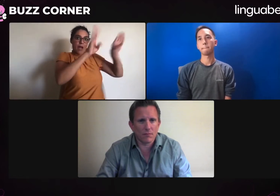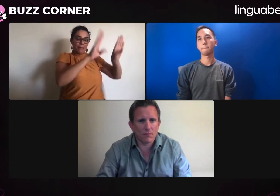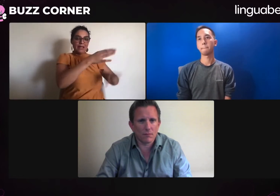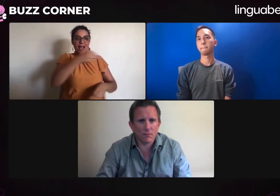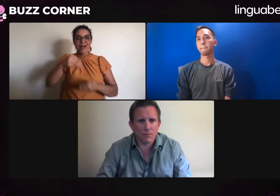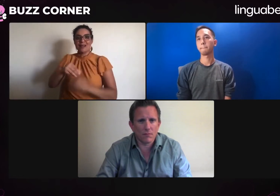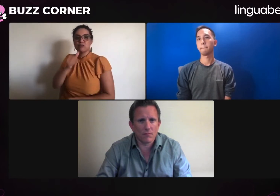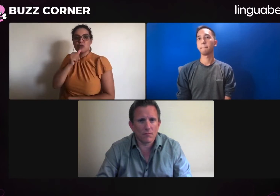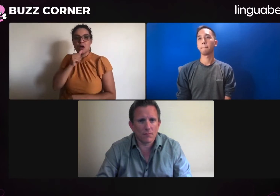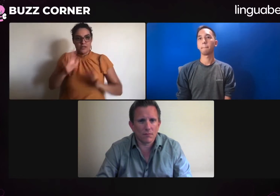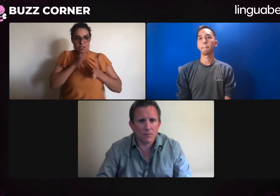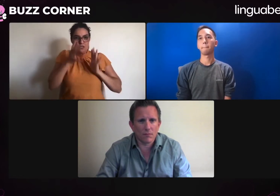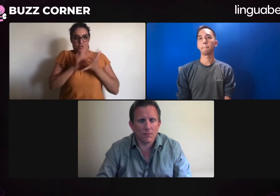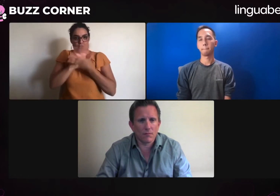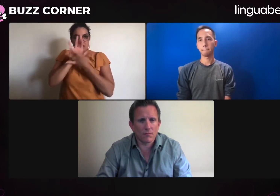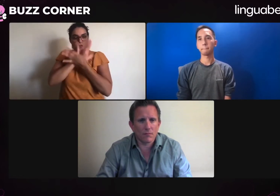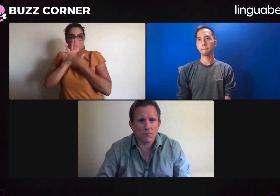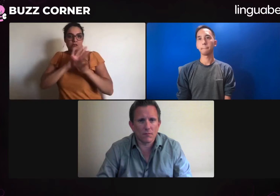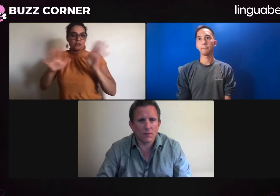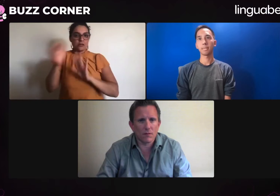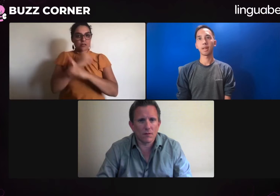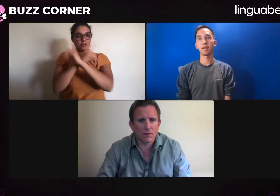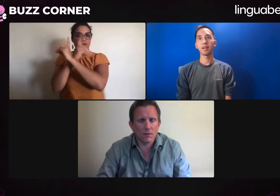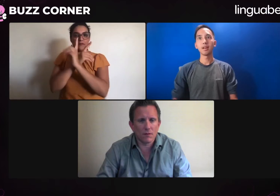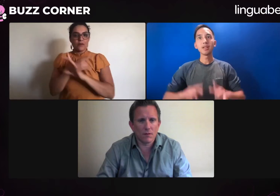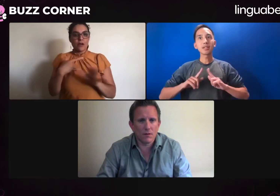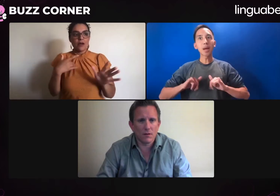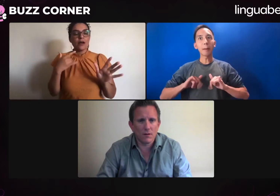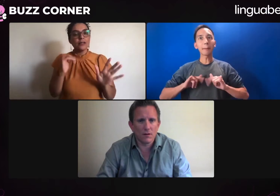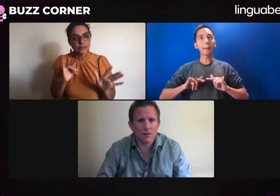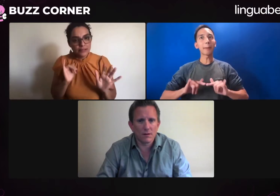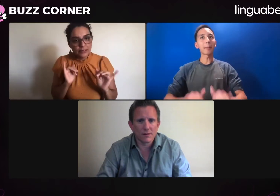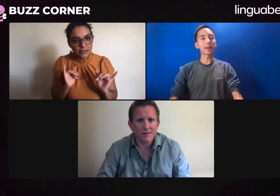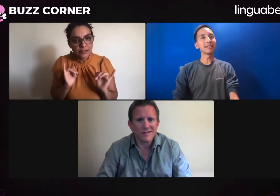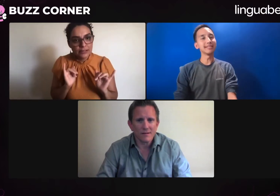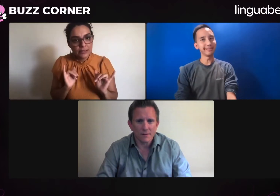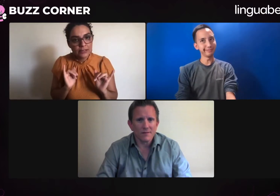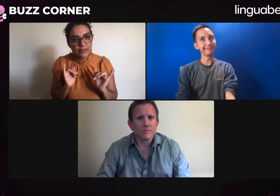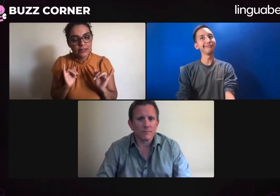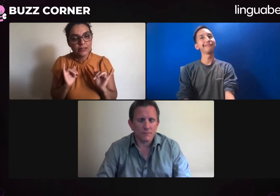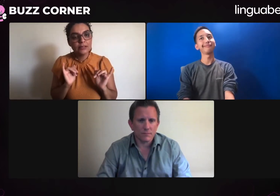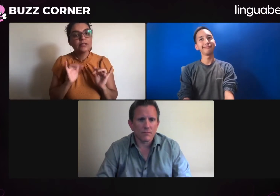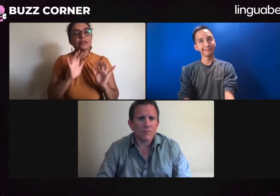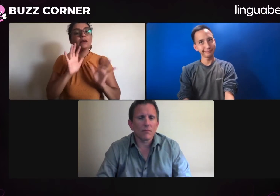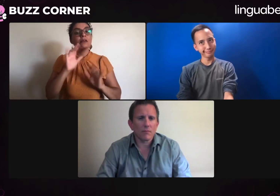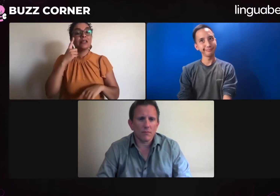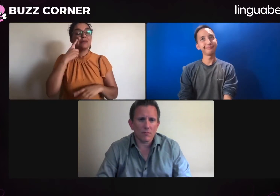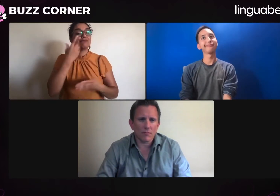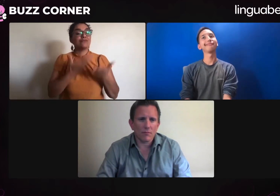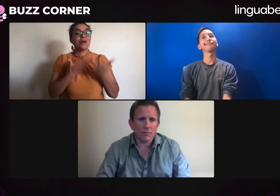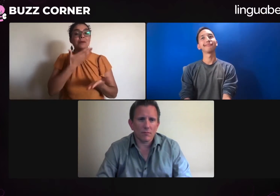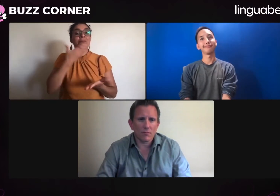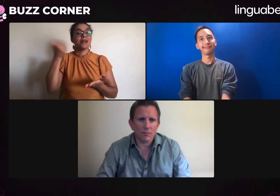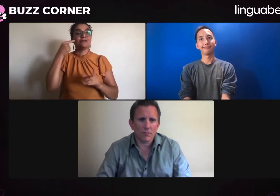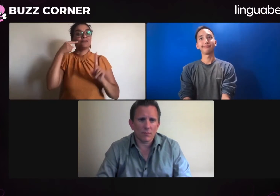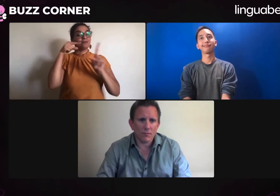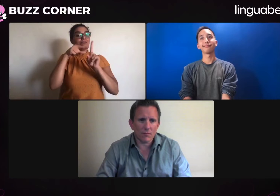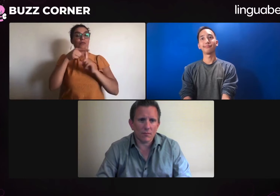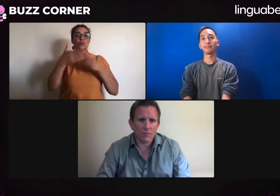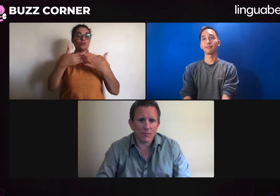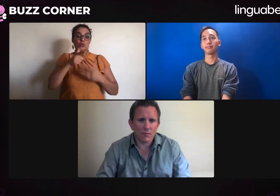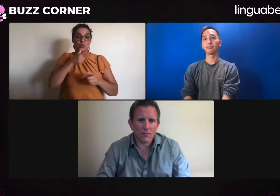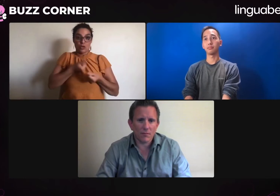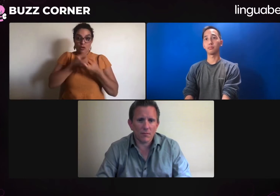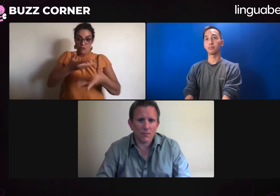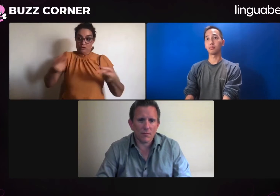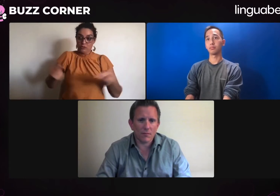be called out. And even in public and in private, he's being very defensive. Right. With his responses.